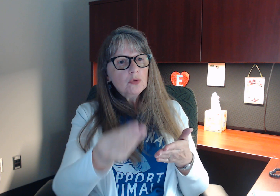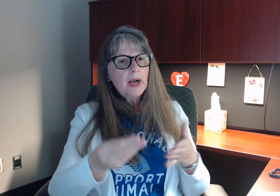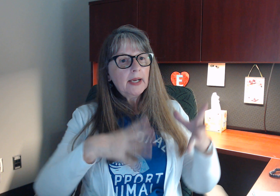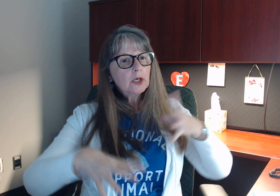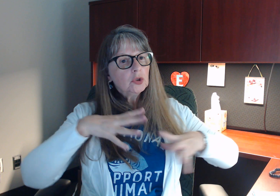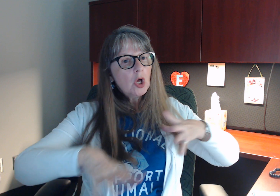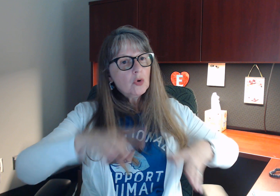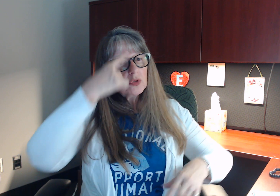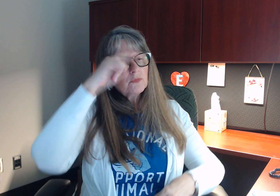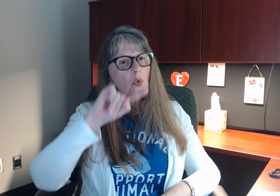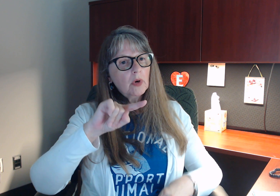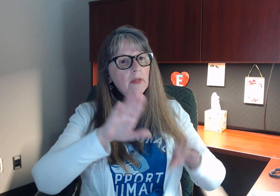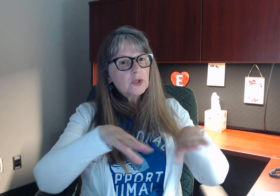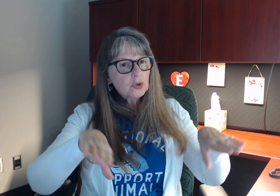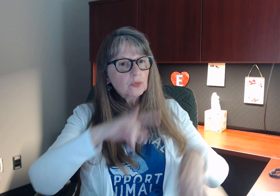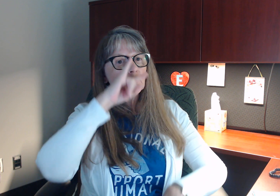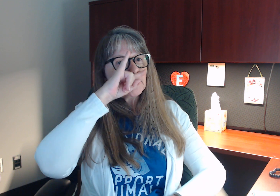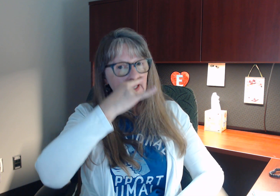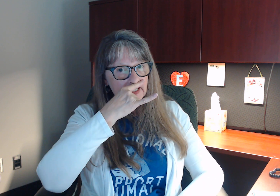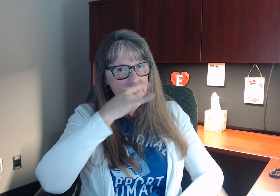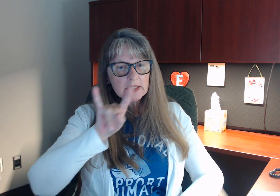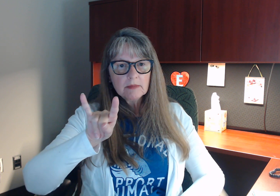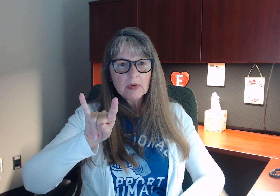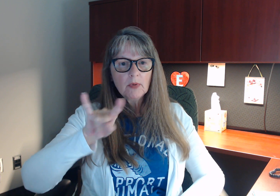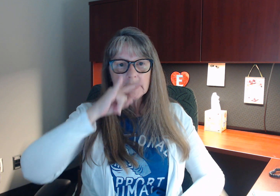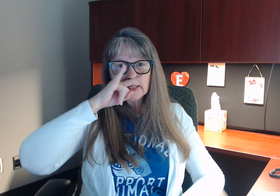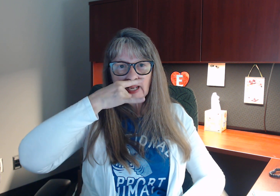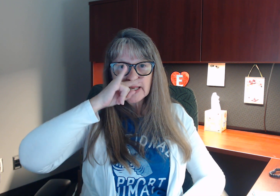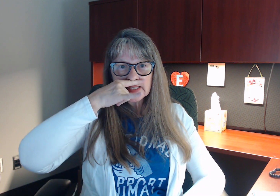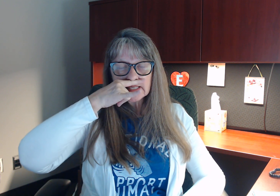buy clothes for the children or for the kids? Remember I did kids?